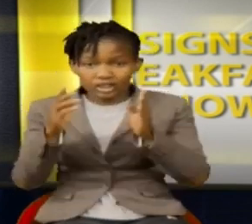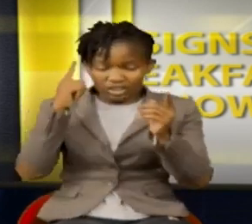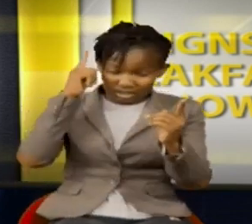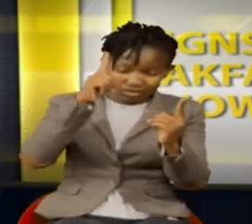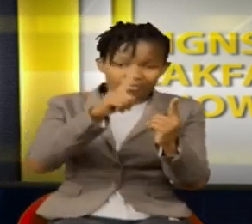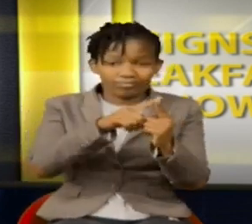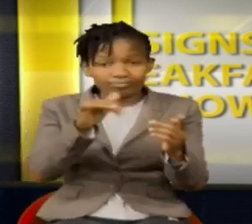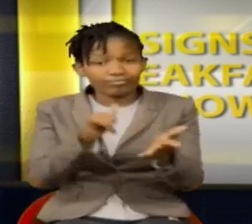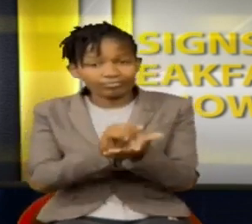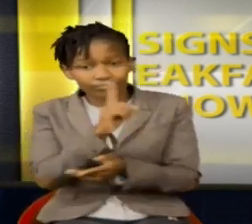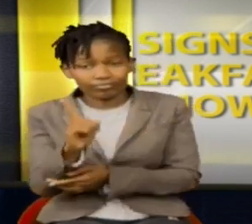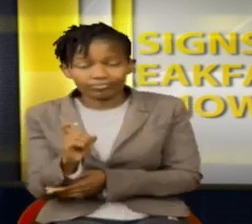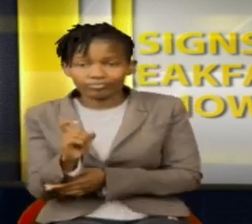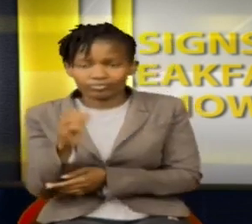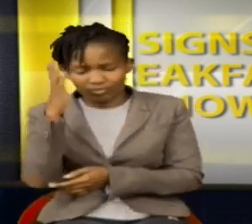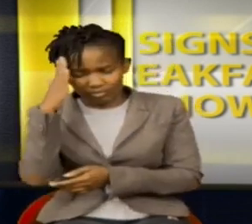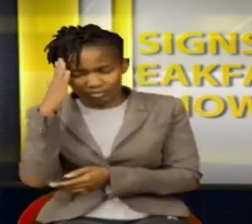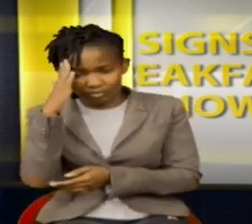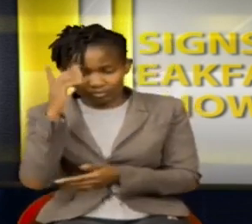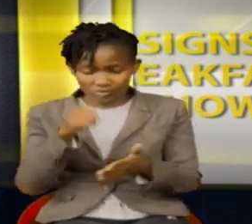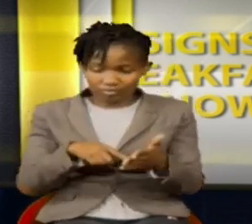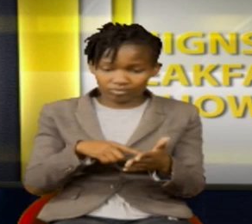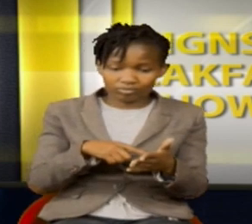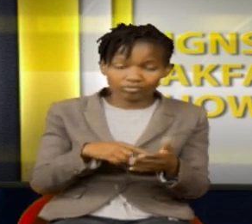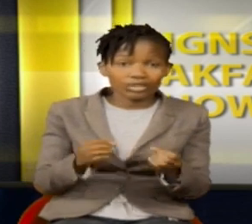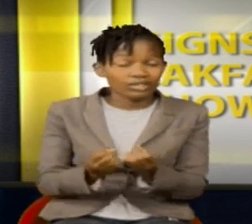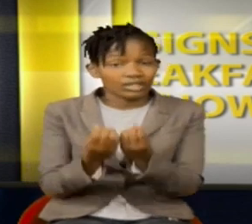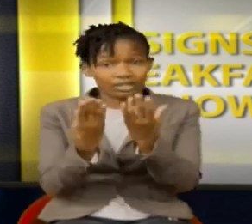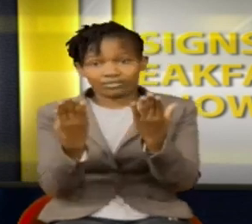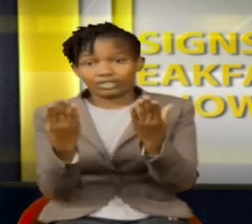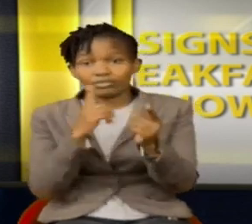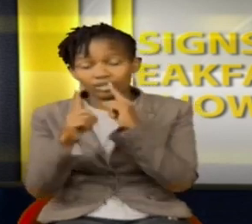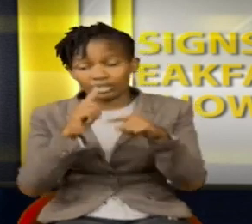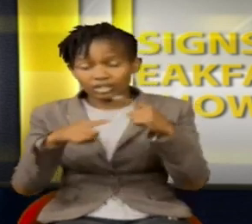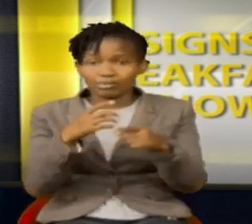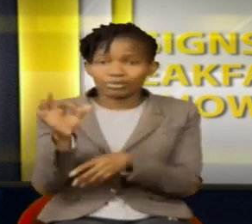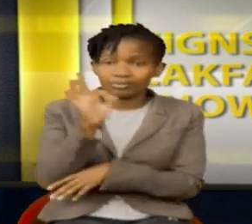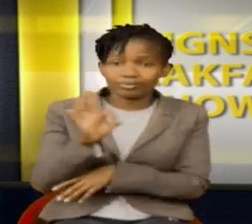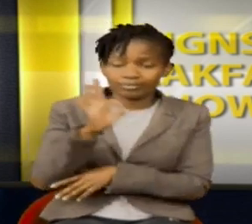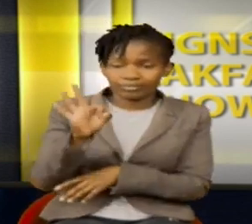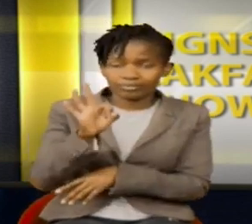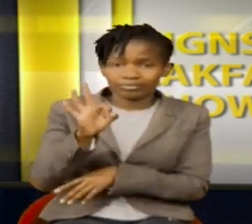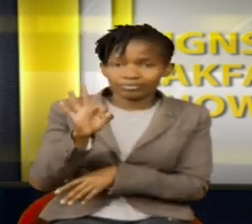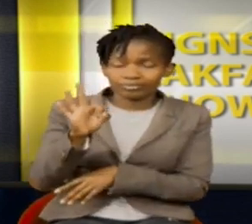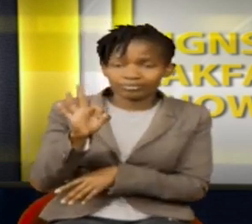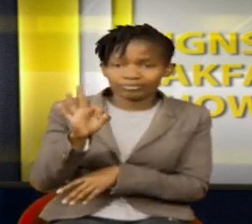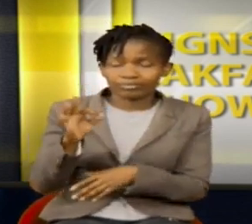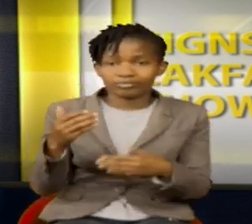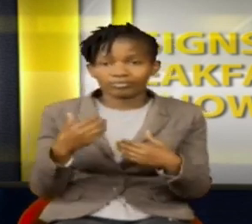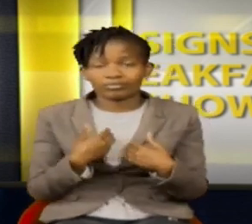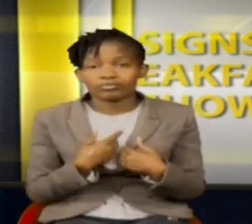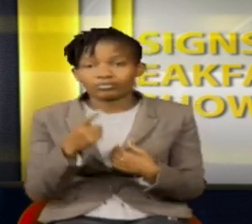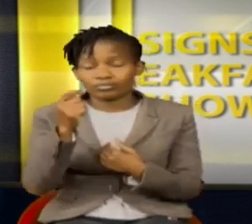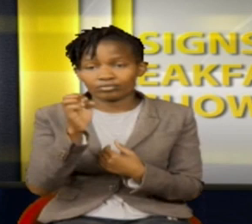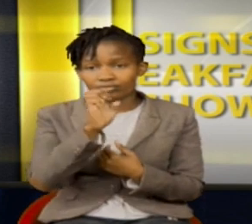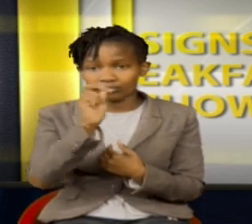Kind of group as well? Do you know what, like, even in this event we're talking about on Friday, we have a critical mass of teen moms.